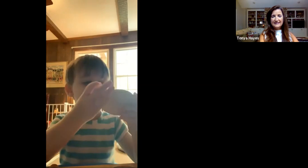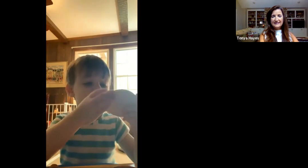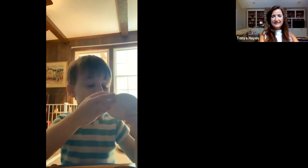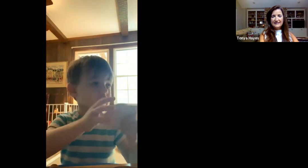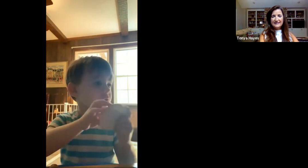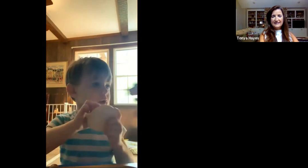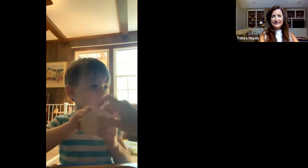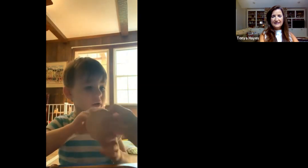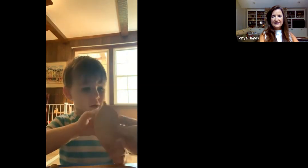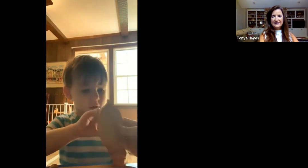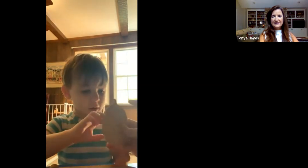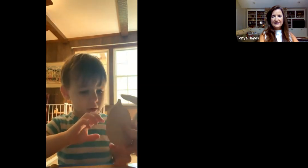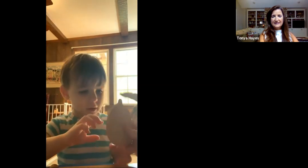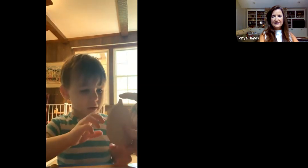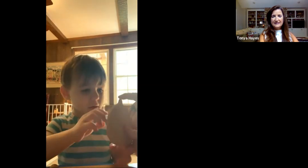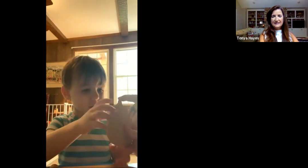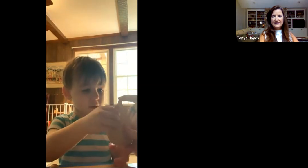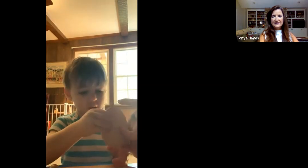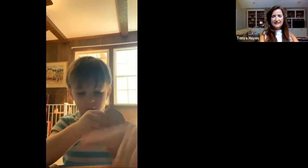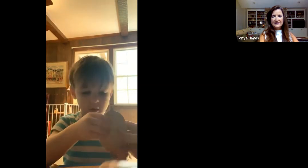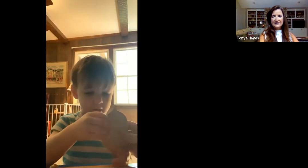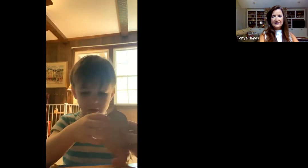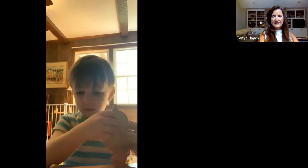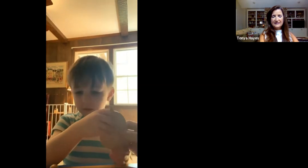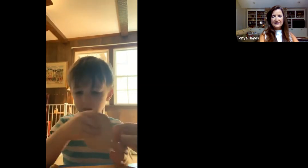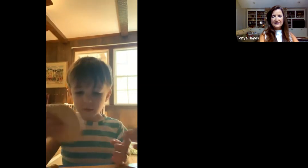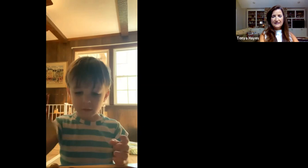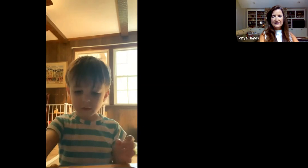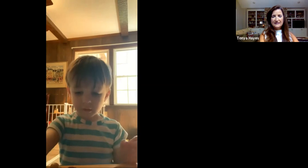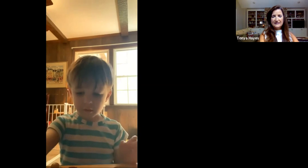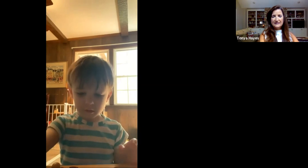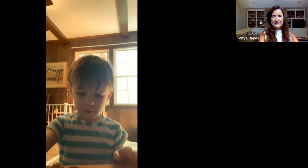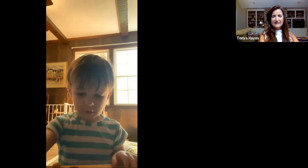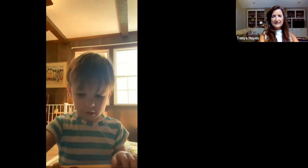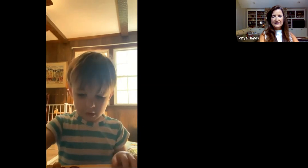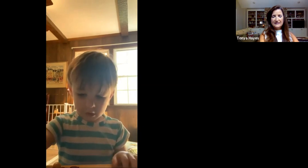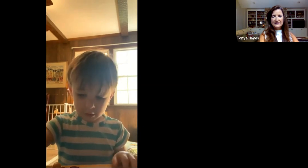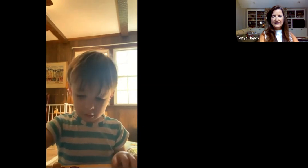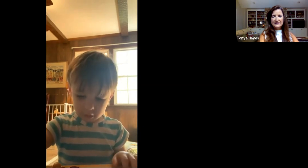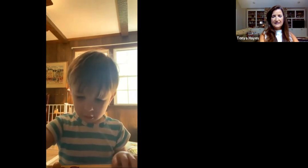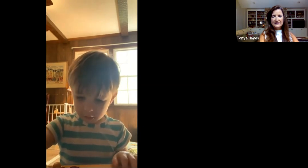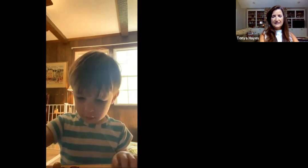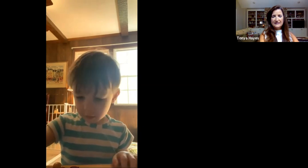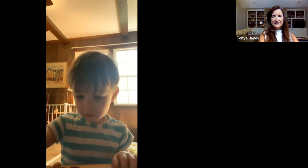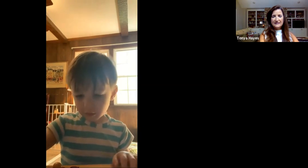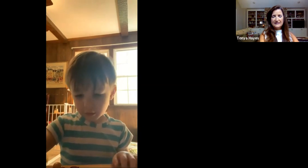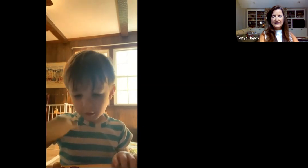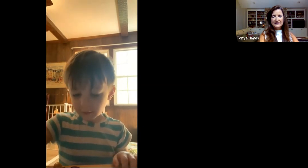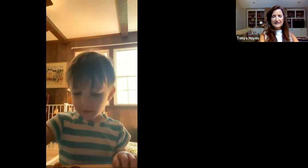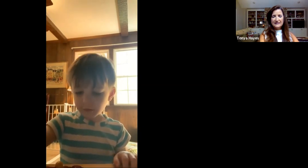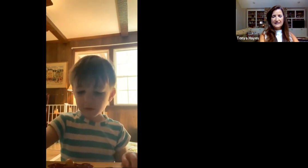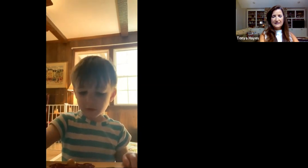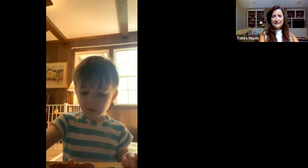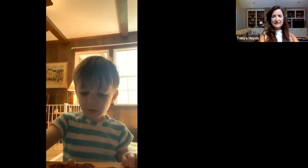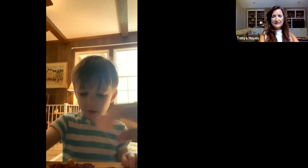Juicy. Look, this little part right here has to go in the top. Turn it. You're